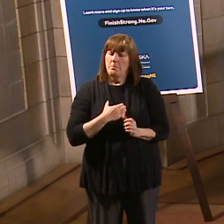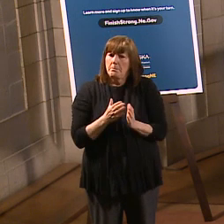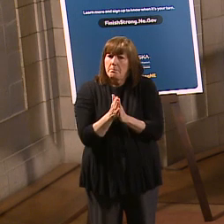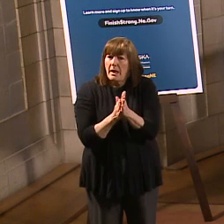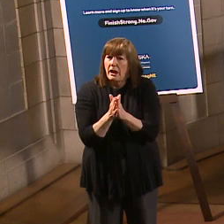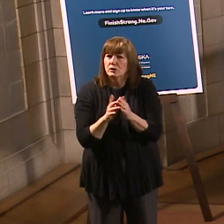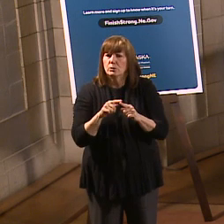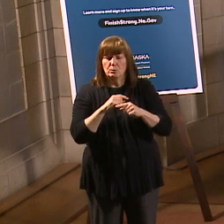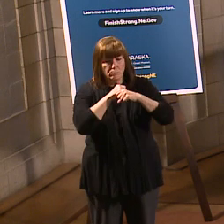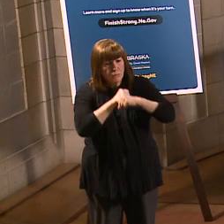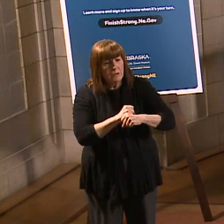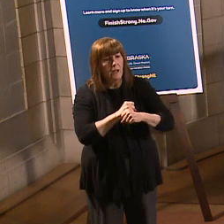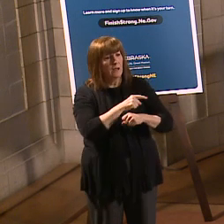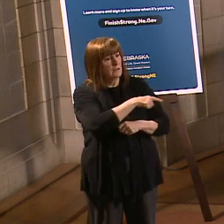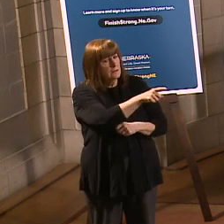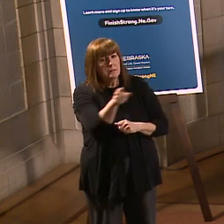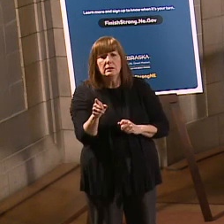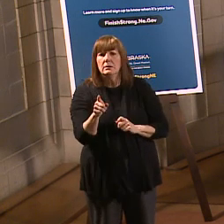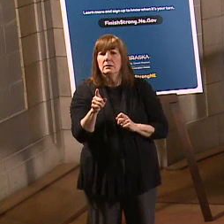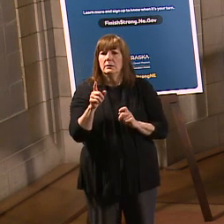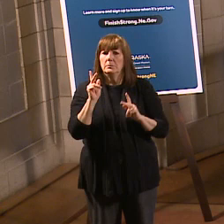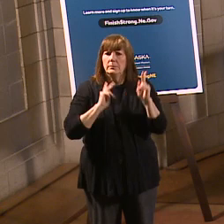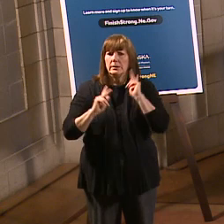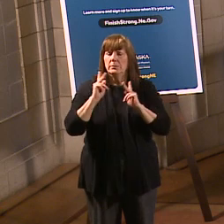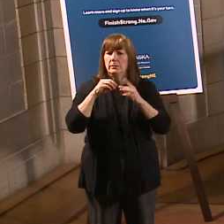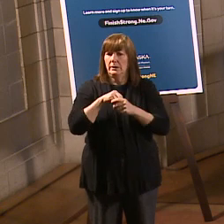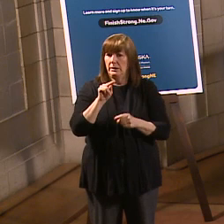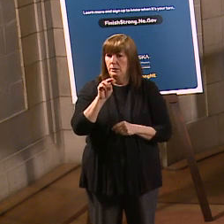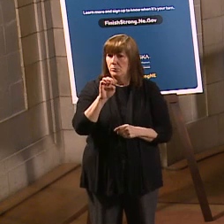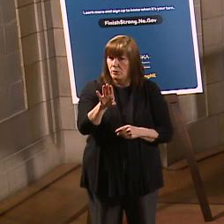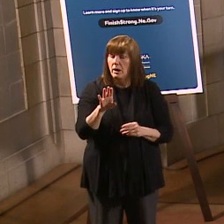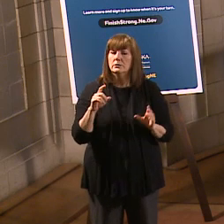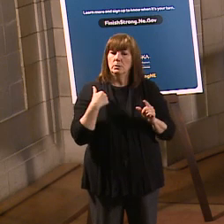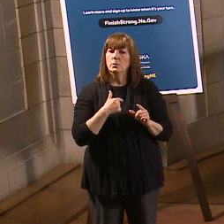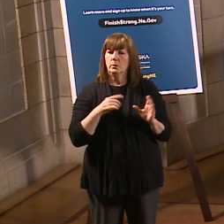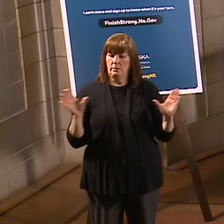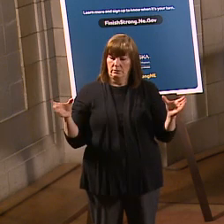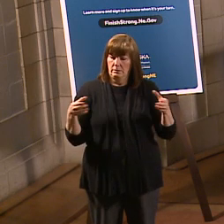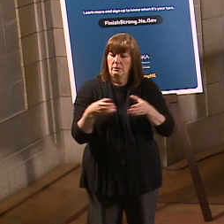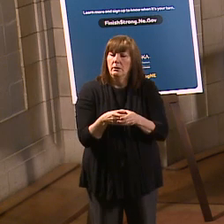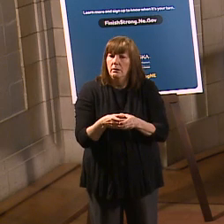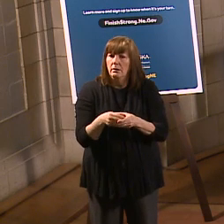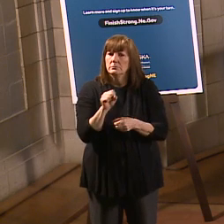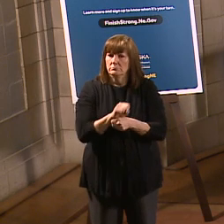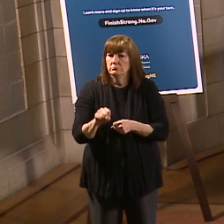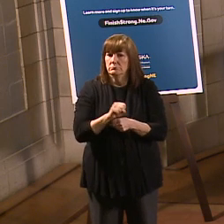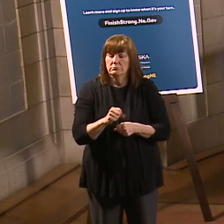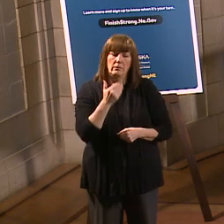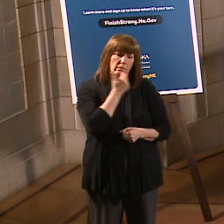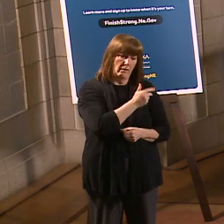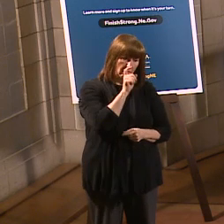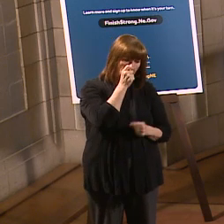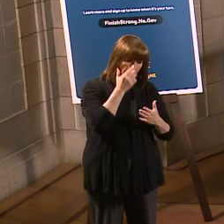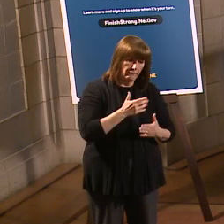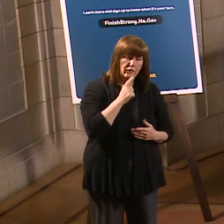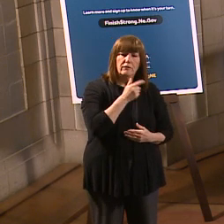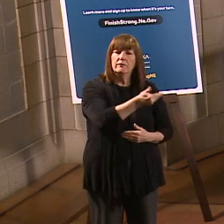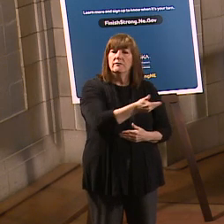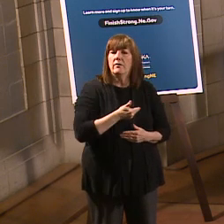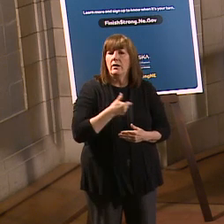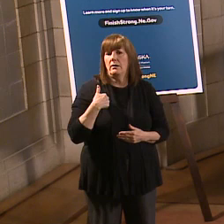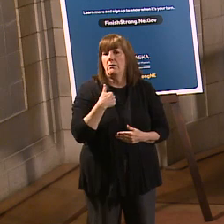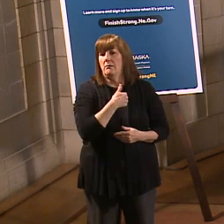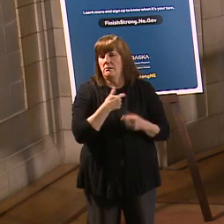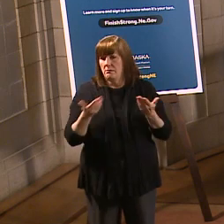physical, social, and economic health of Nebraskans brought us together. Thank you, Governor Ricketts, for inviting the Nebraska